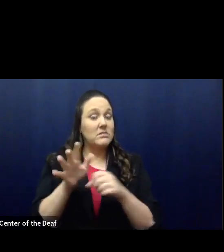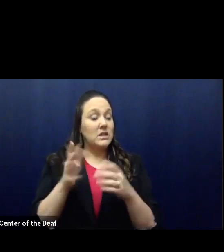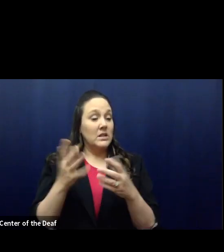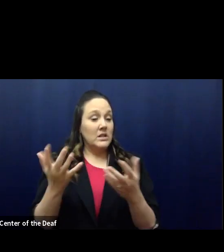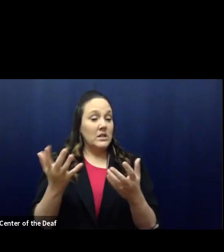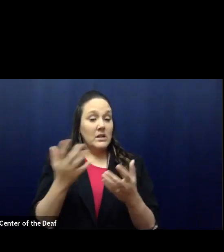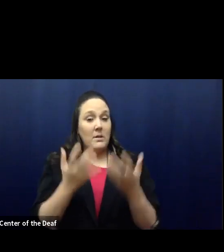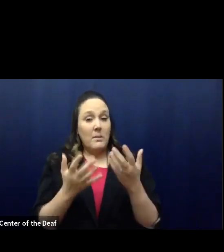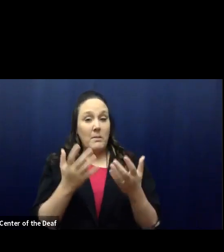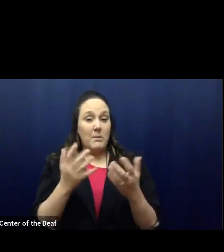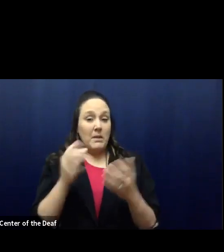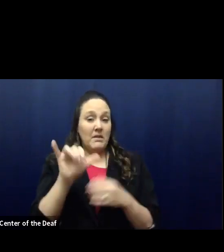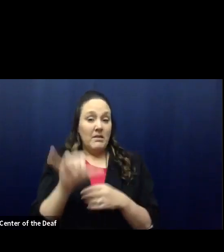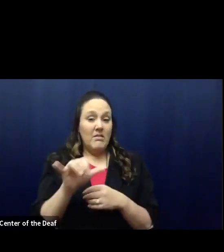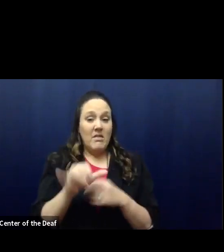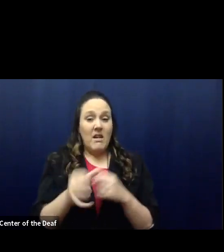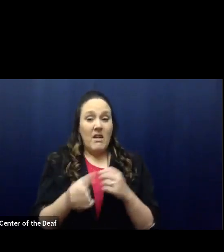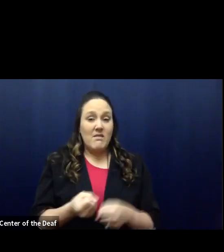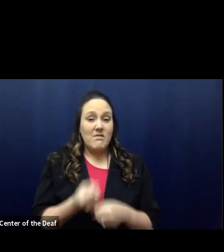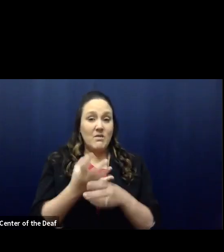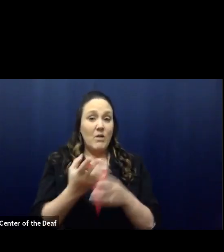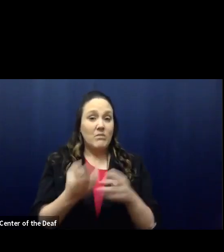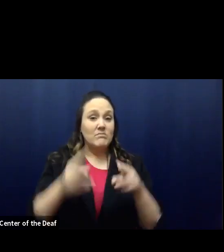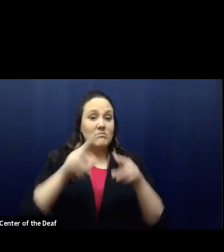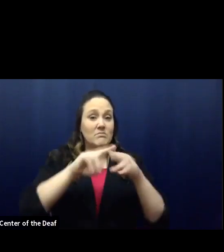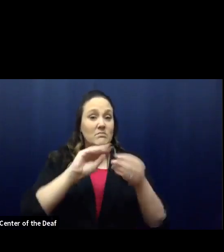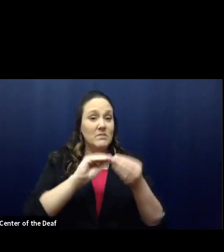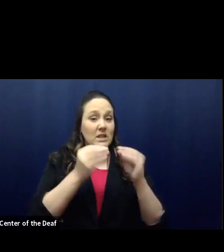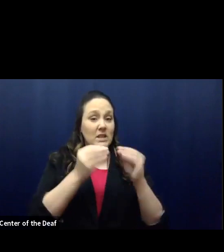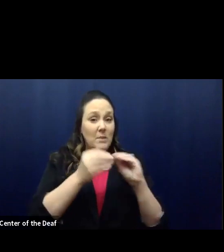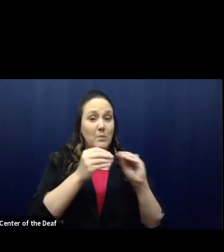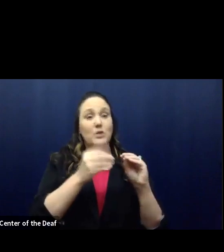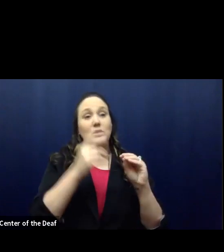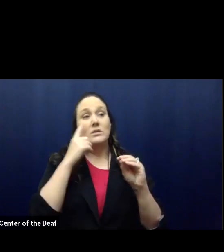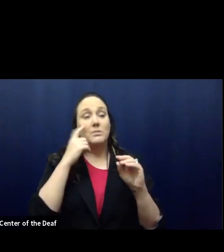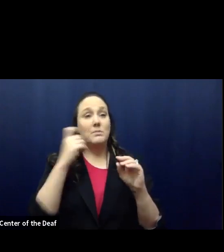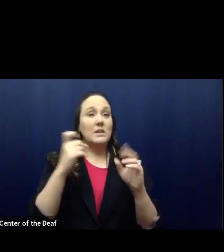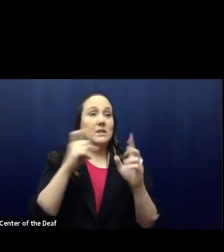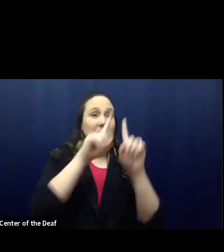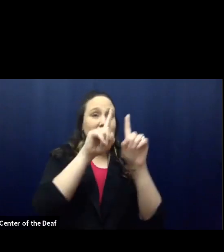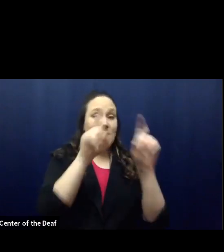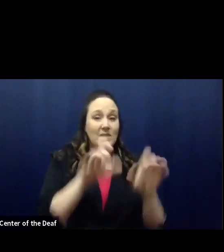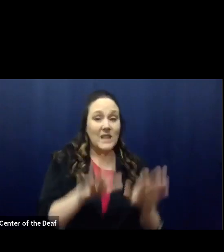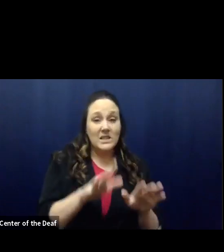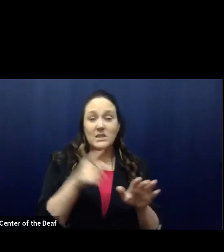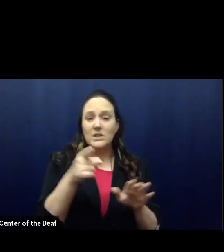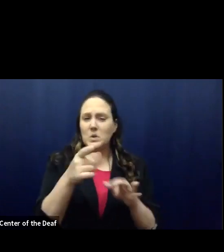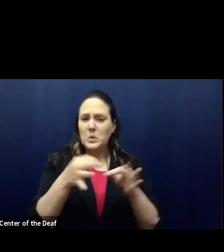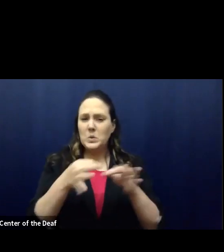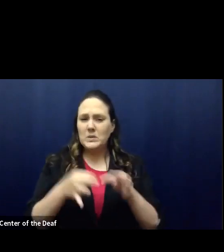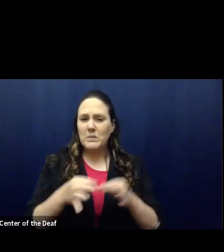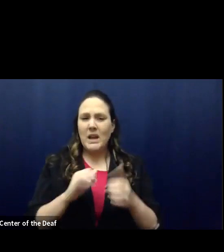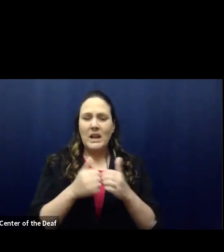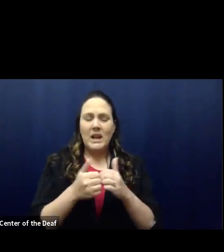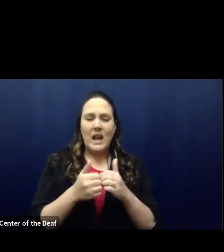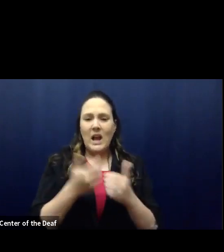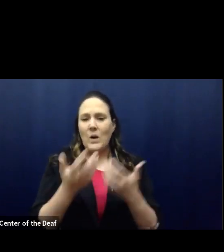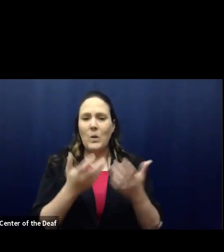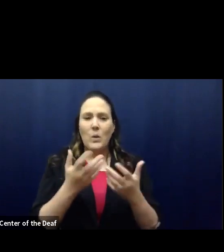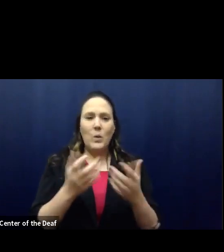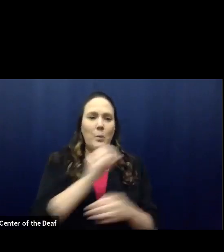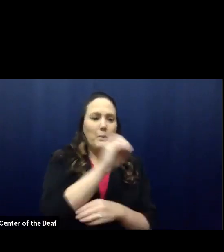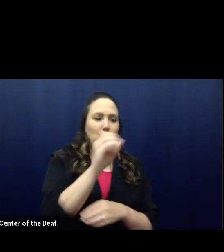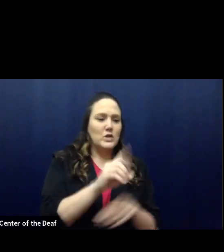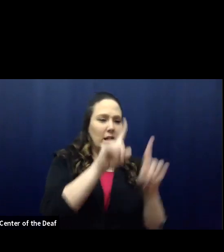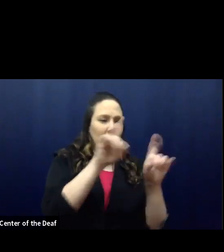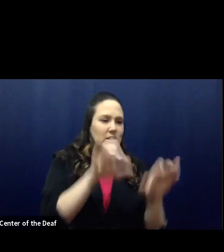to attribute the rise in overall numbers to an increase in testing. Do you mind explaining the measurements you use, such as percentage of tests that are